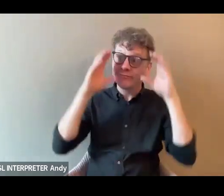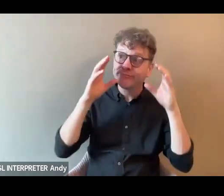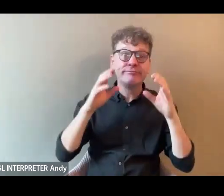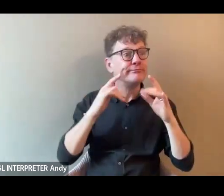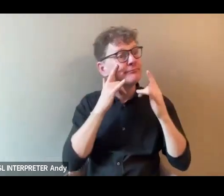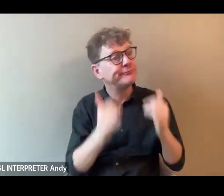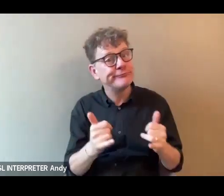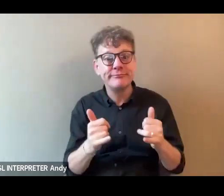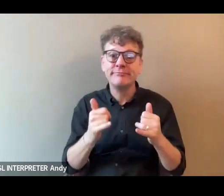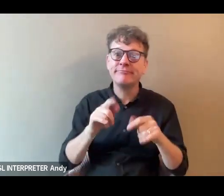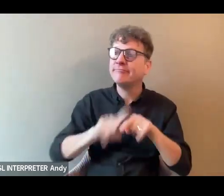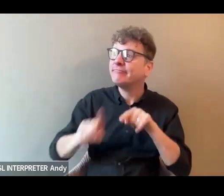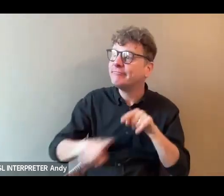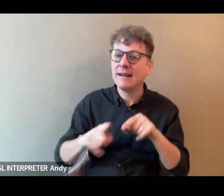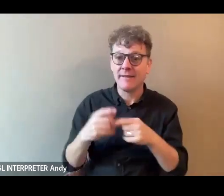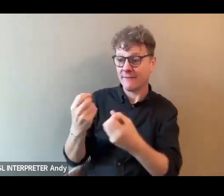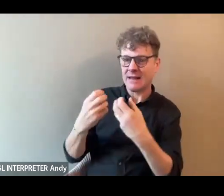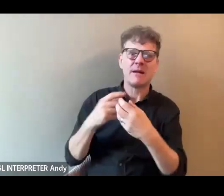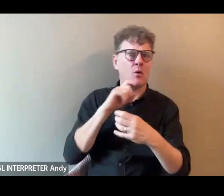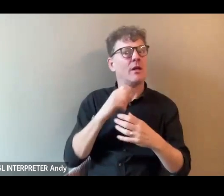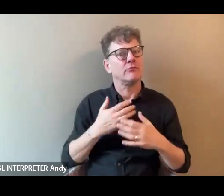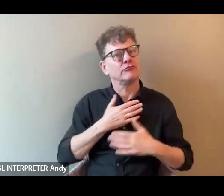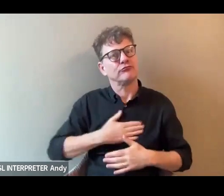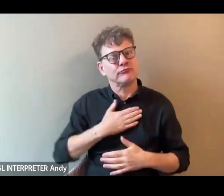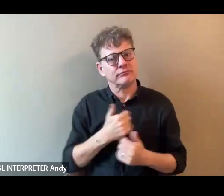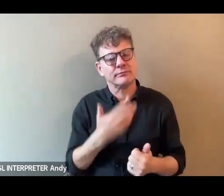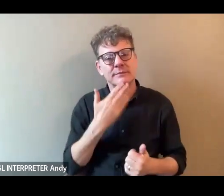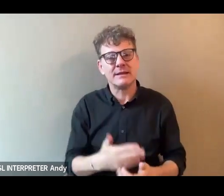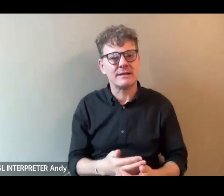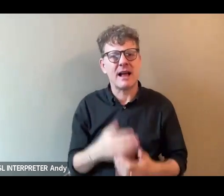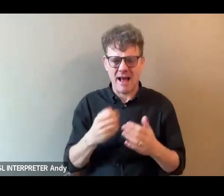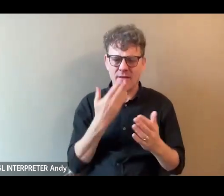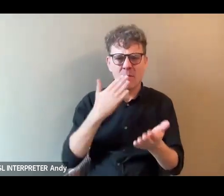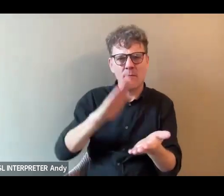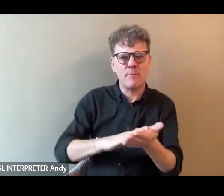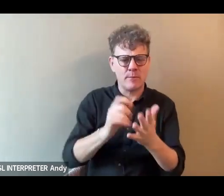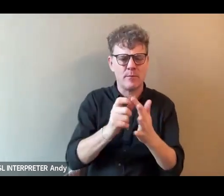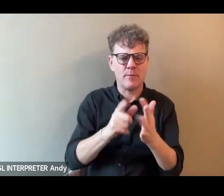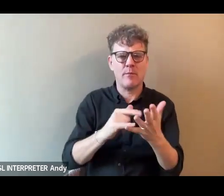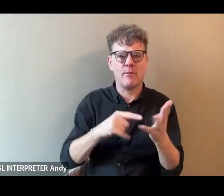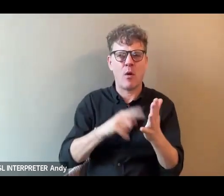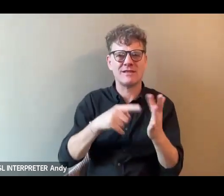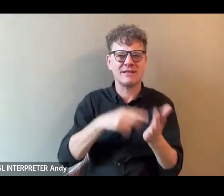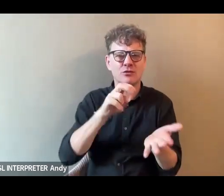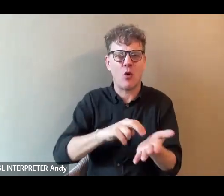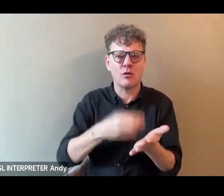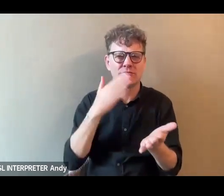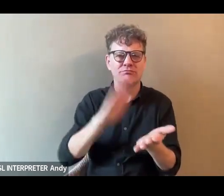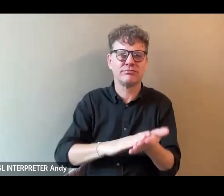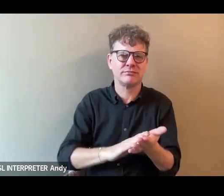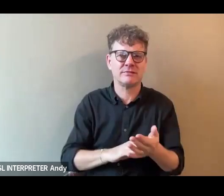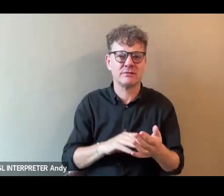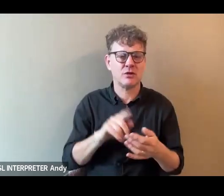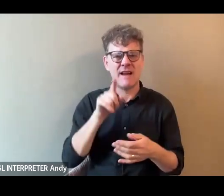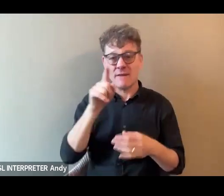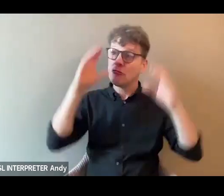be, greatly appreciated. So, and I think there's a range of post-it notes to kind of do that. So if you think of something an hour after you've